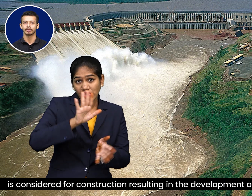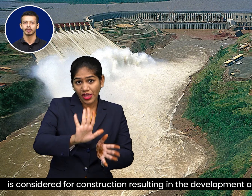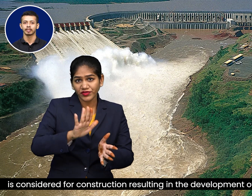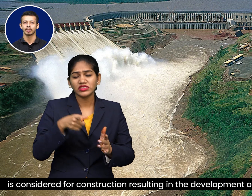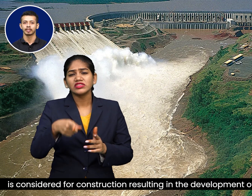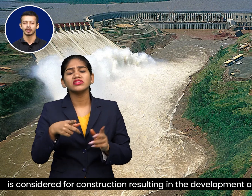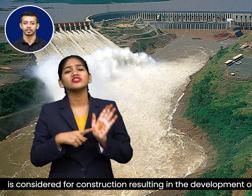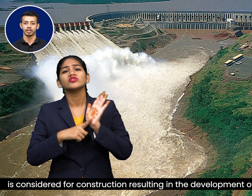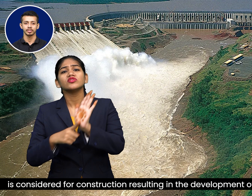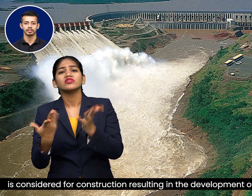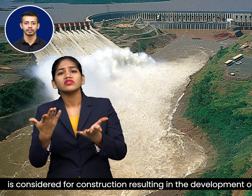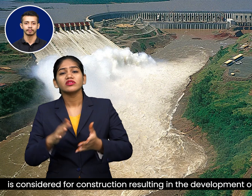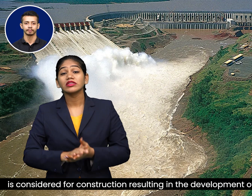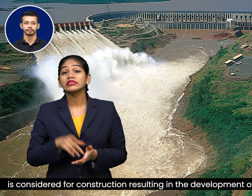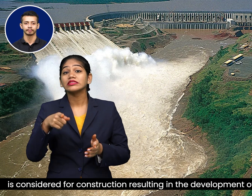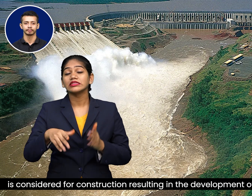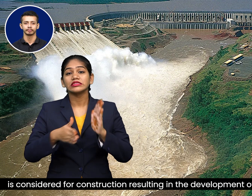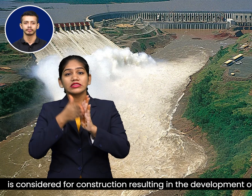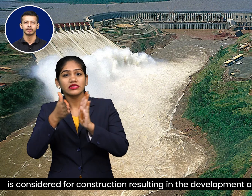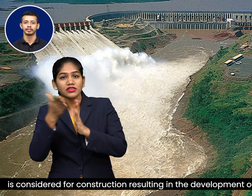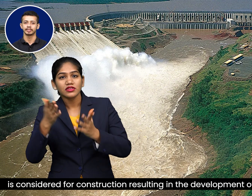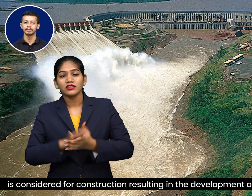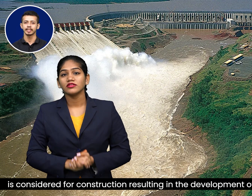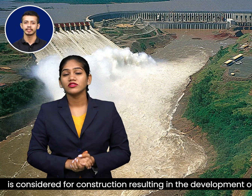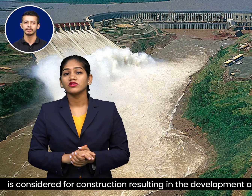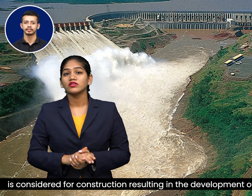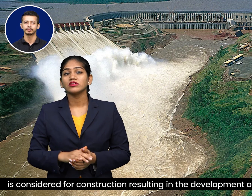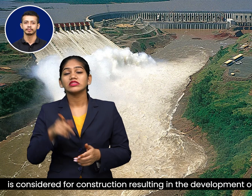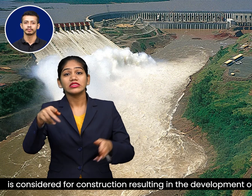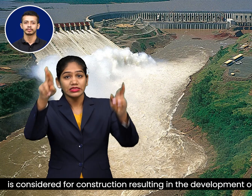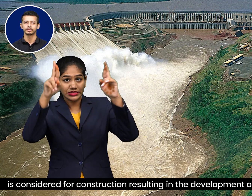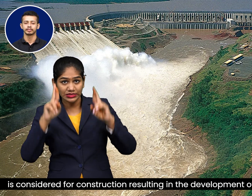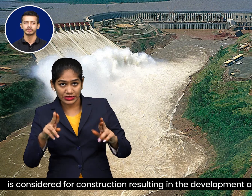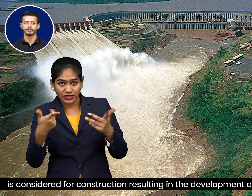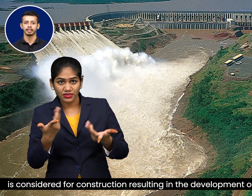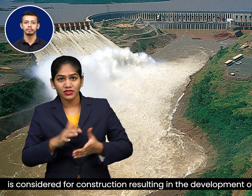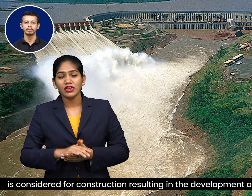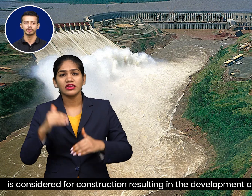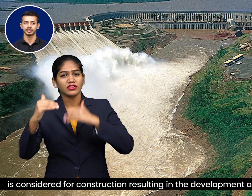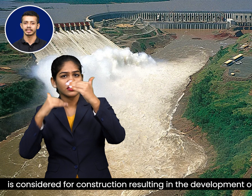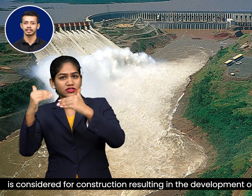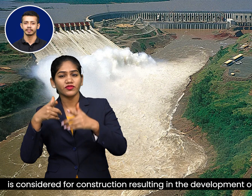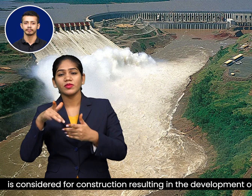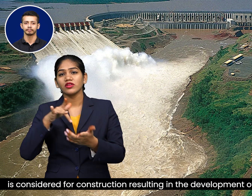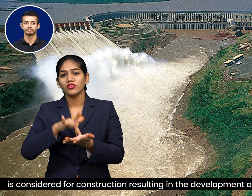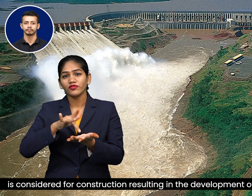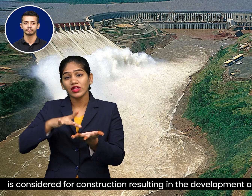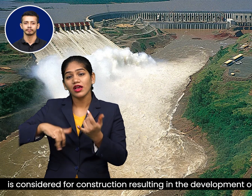for construction, resulting in the development of